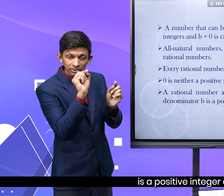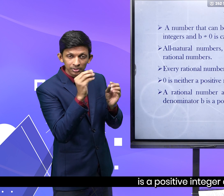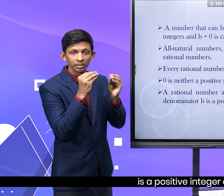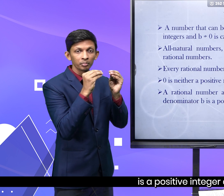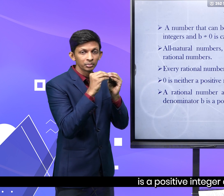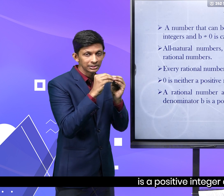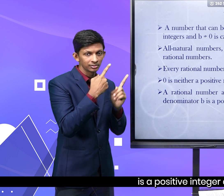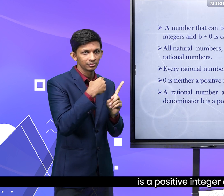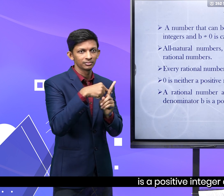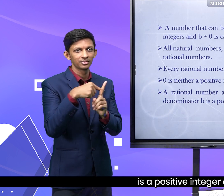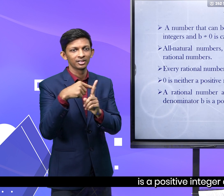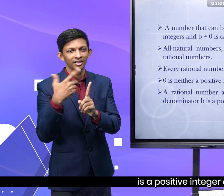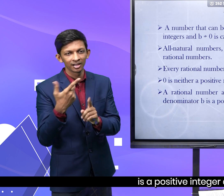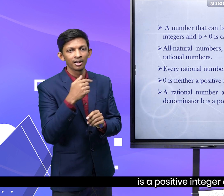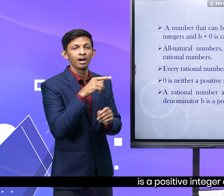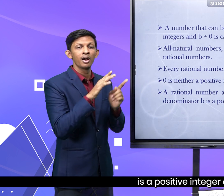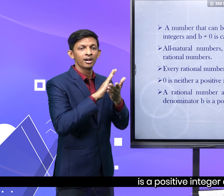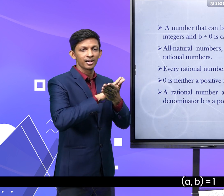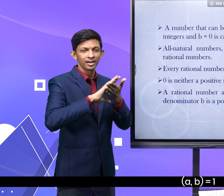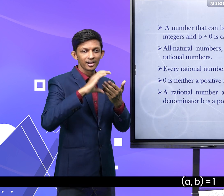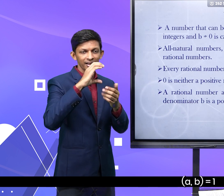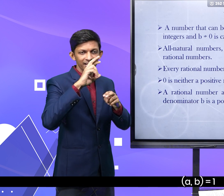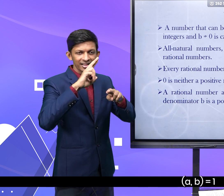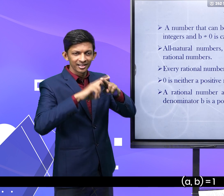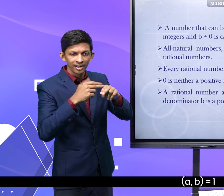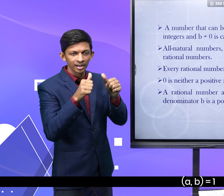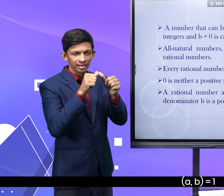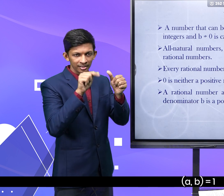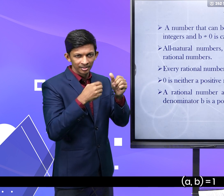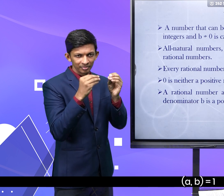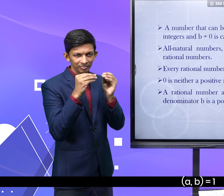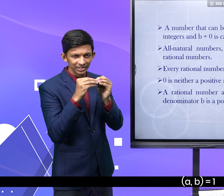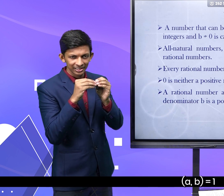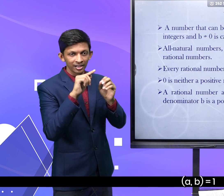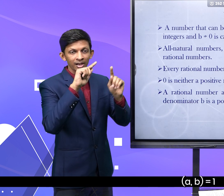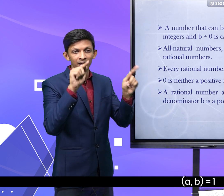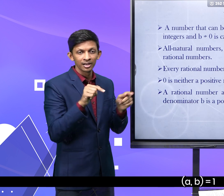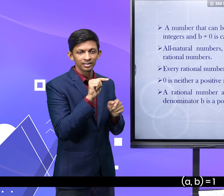a positive integer and HCF a comma b is equal to 1.